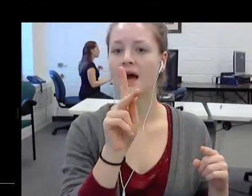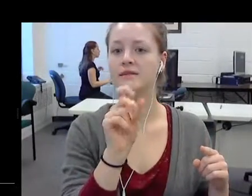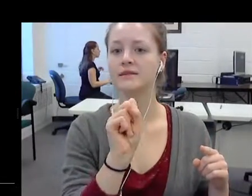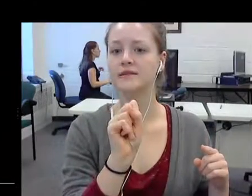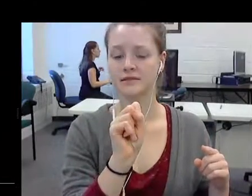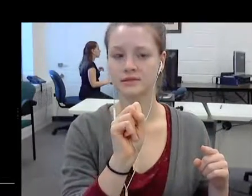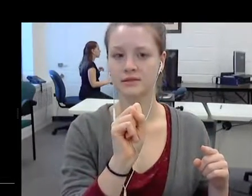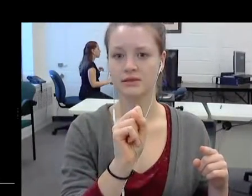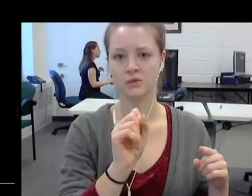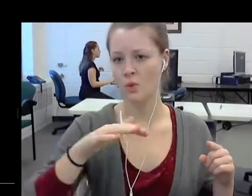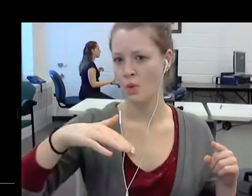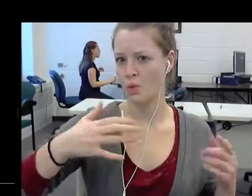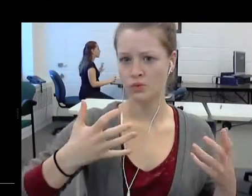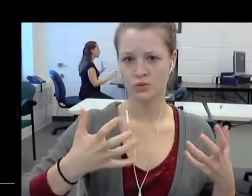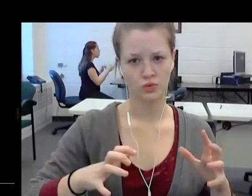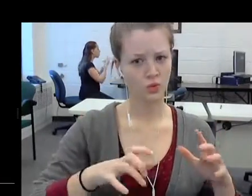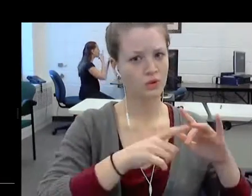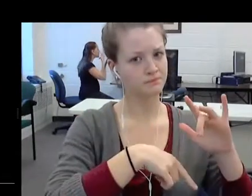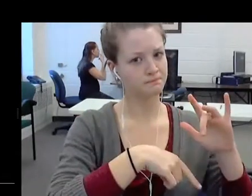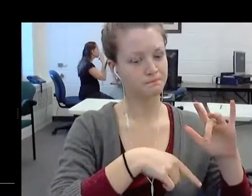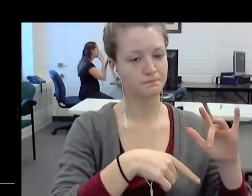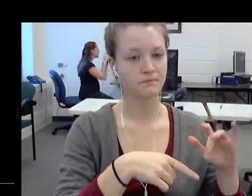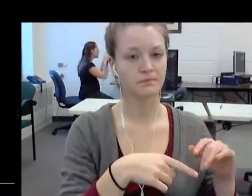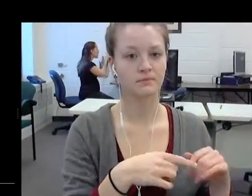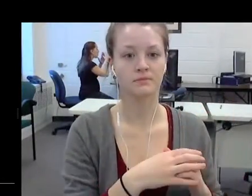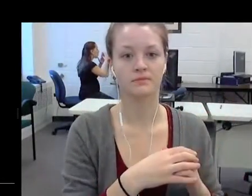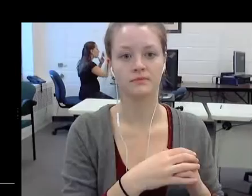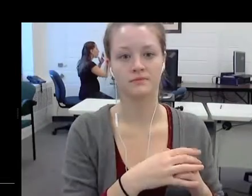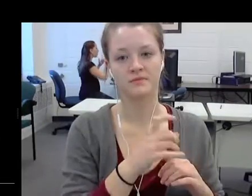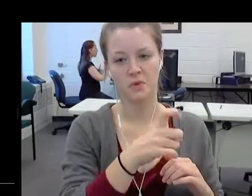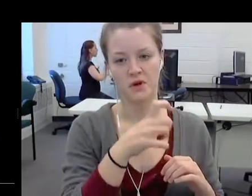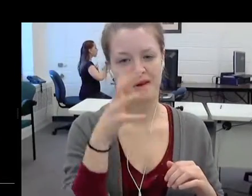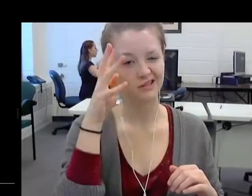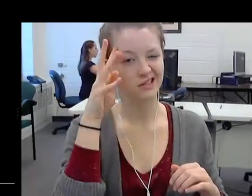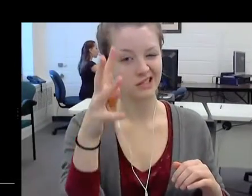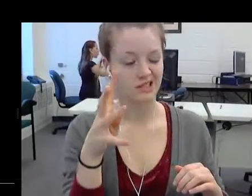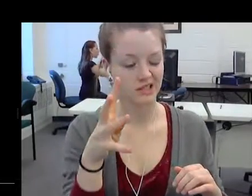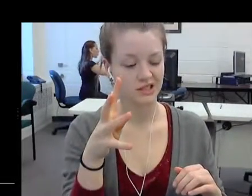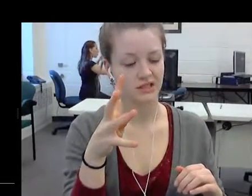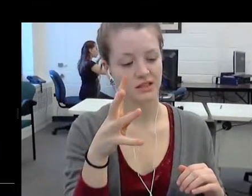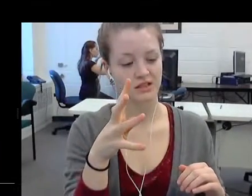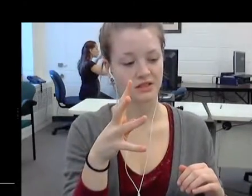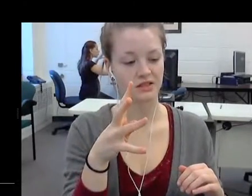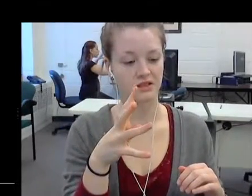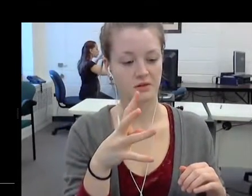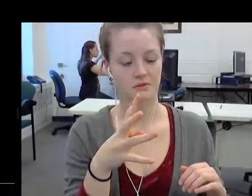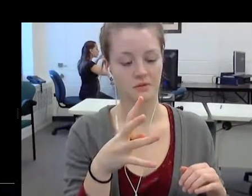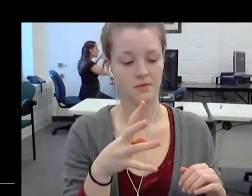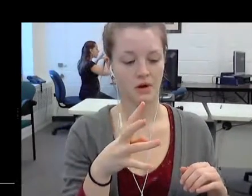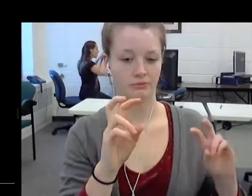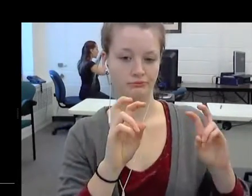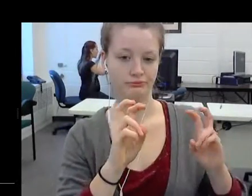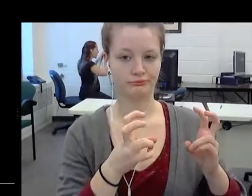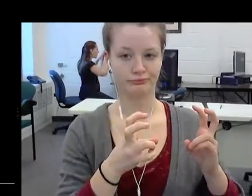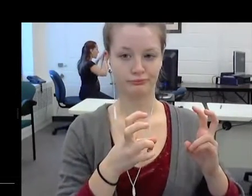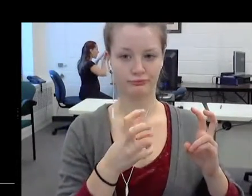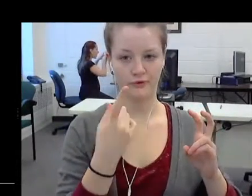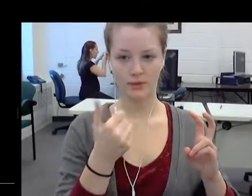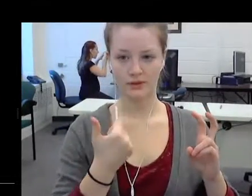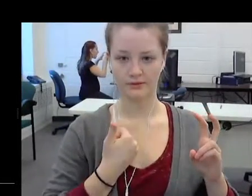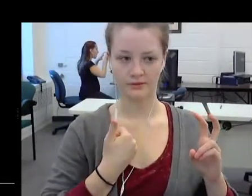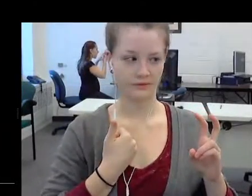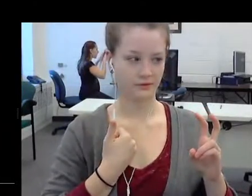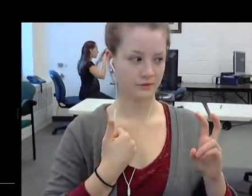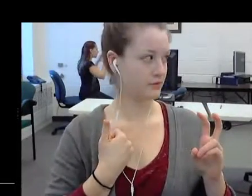heading here, so we've got to come up with our own heading. And it's helpful that I've already read it, and I already realized that